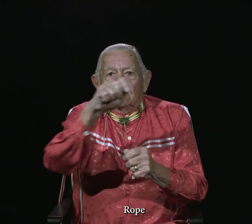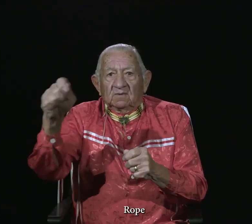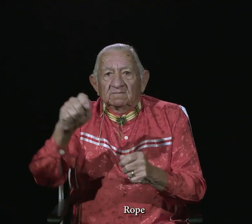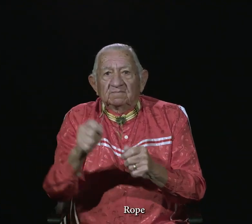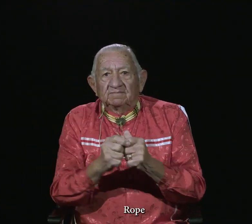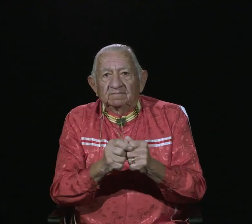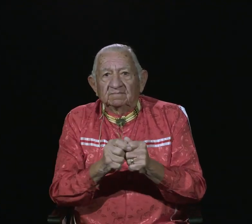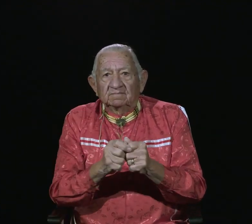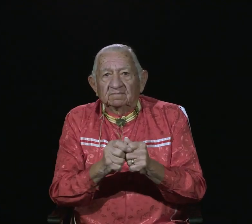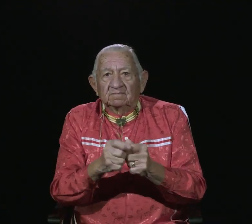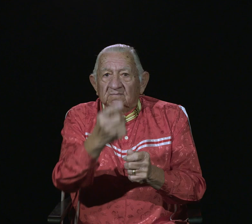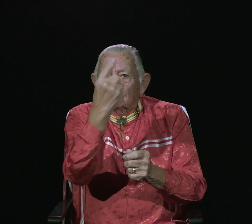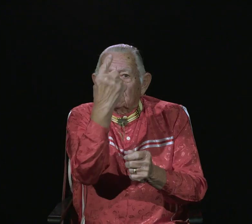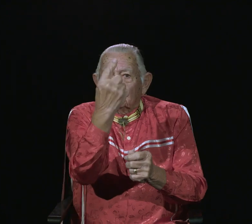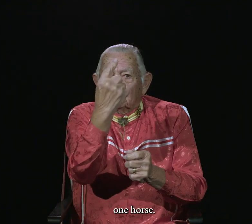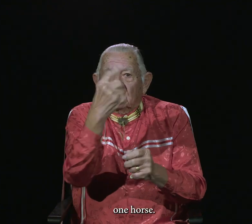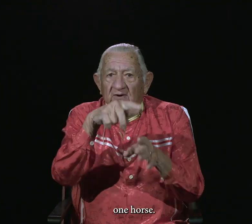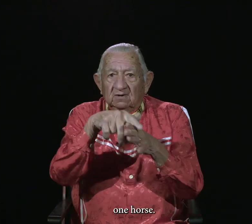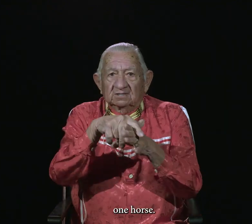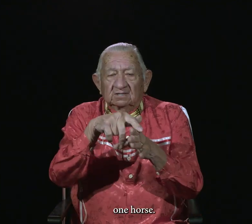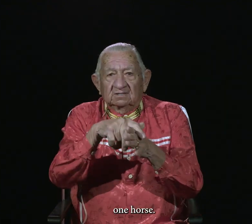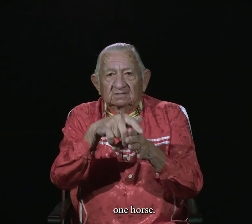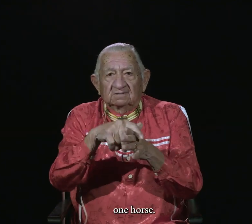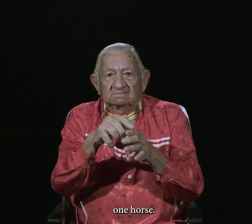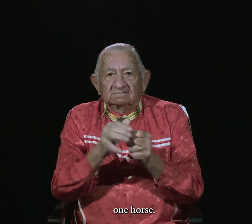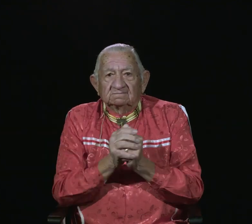rope 1 horse.